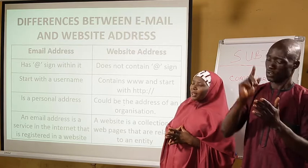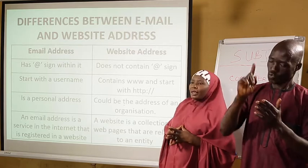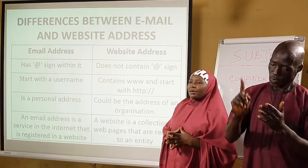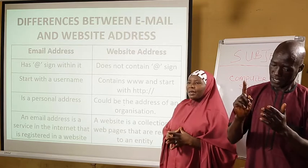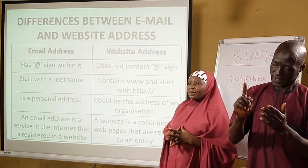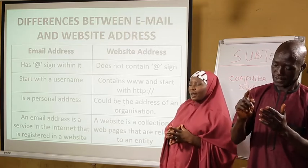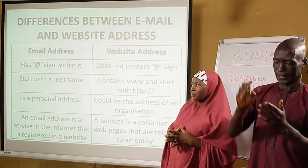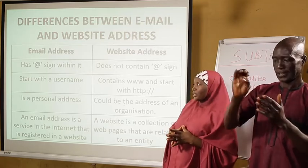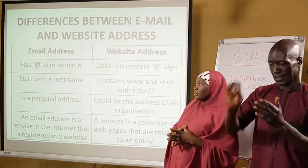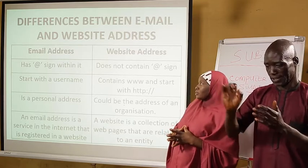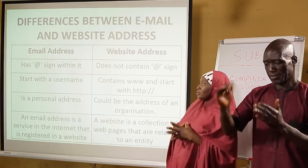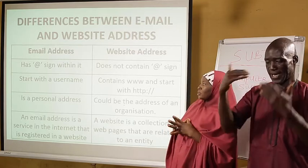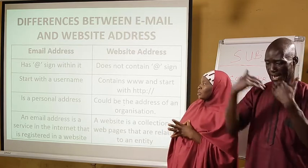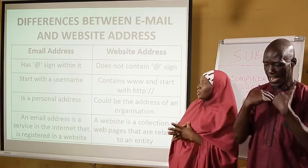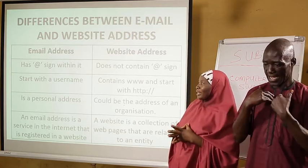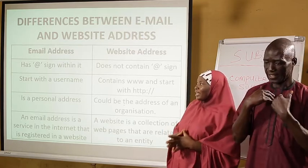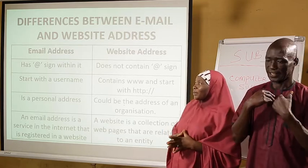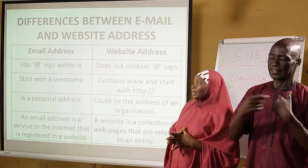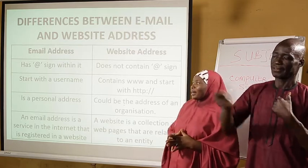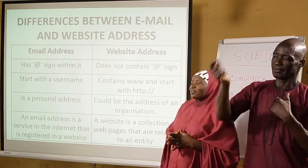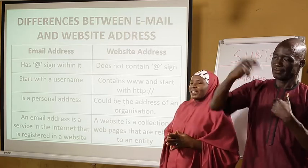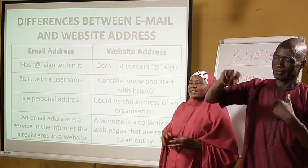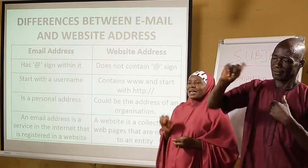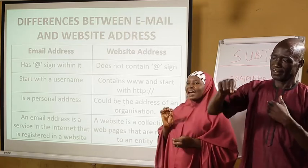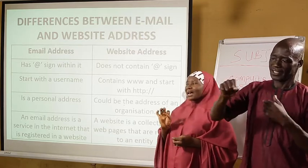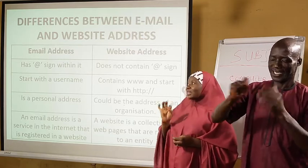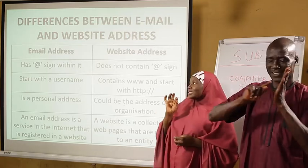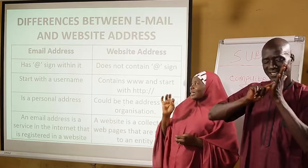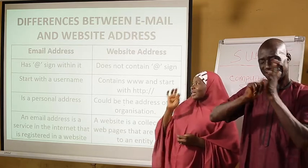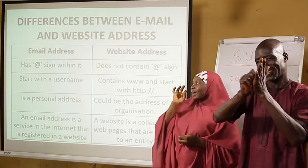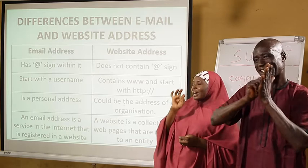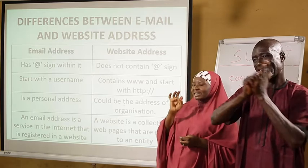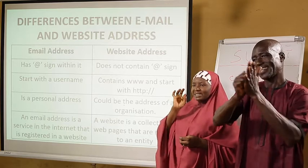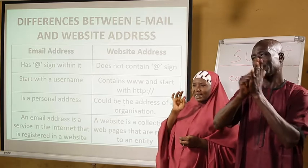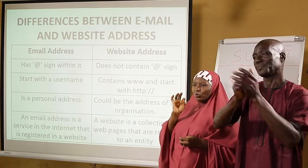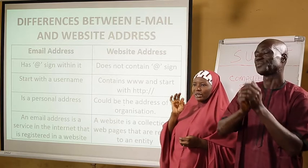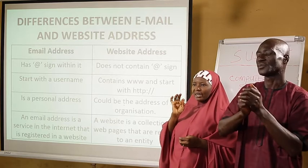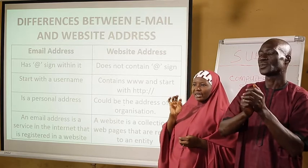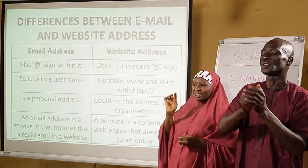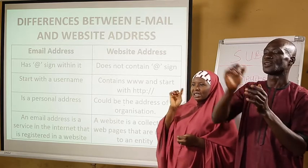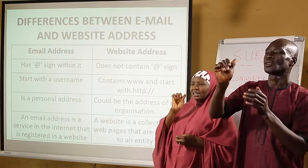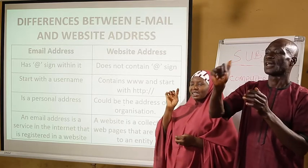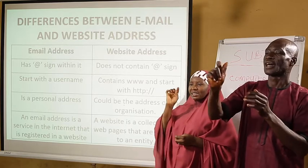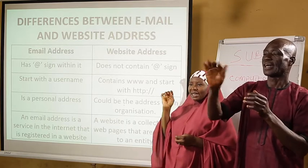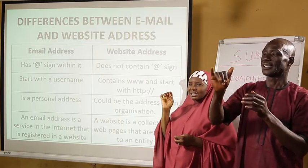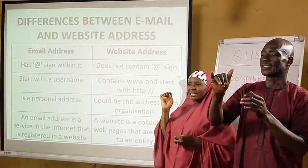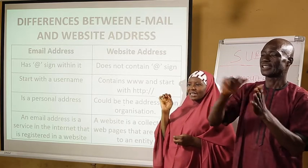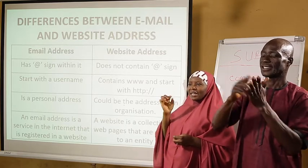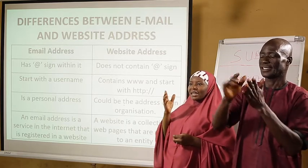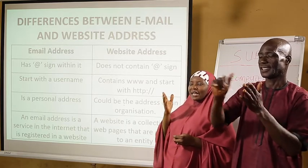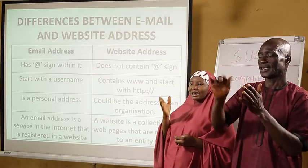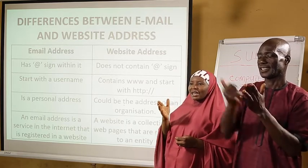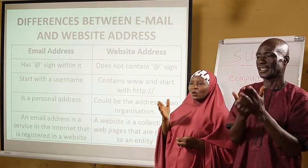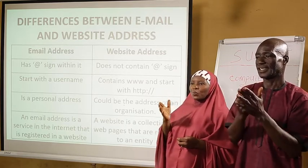1. Email address. The email address has a @ within it. This is the